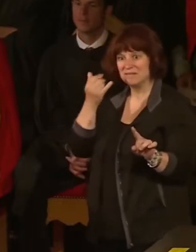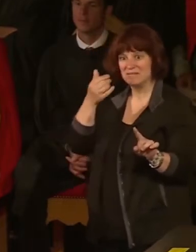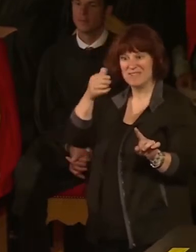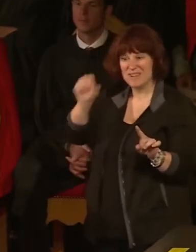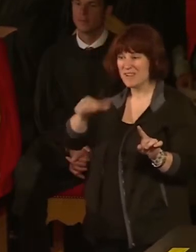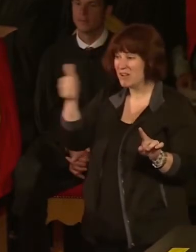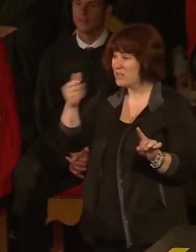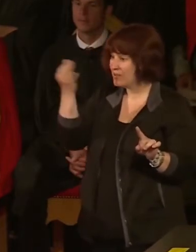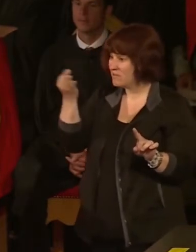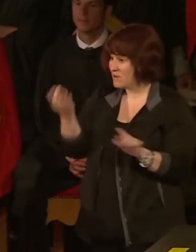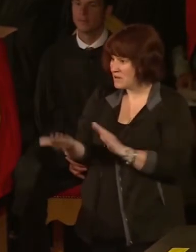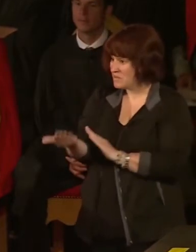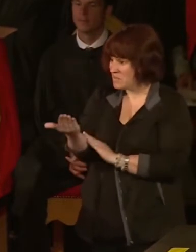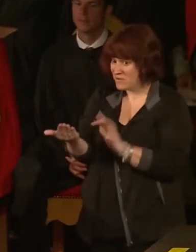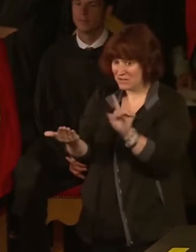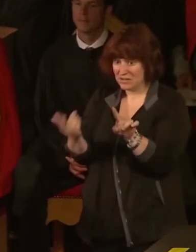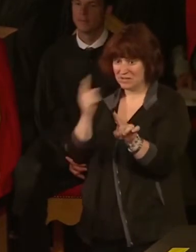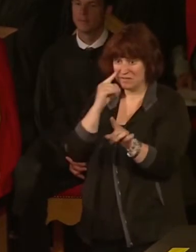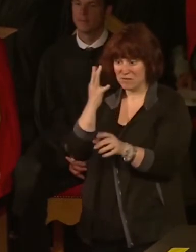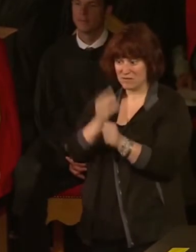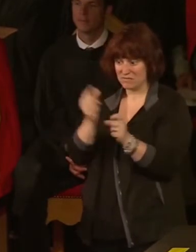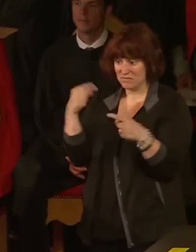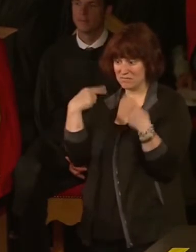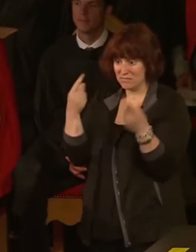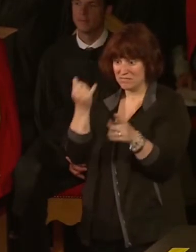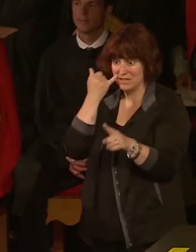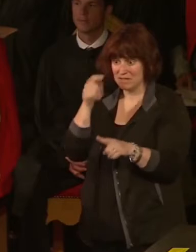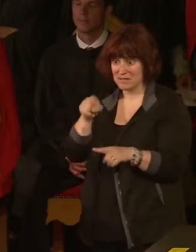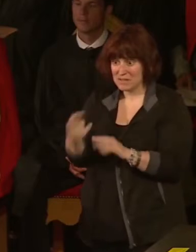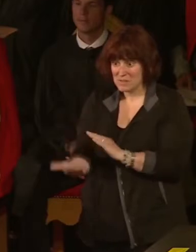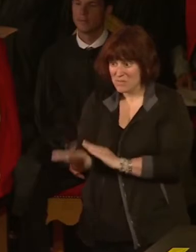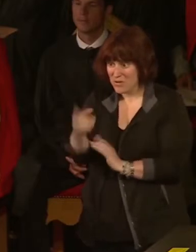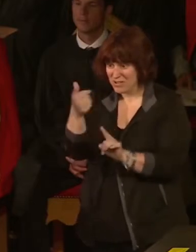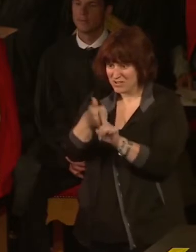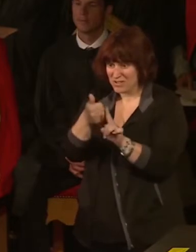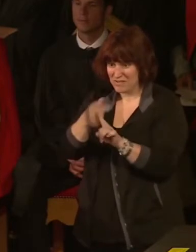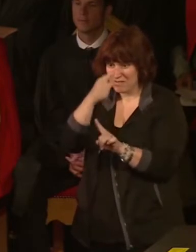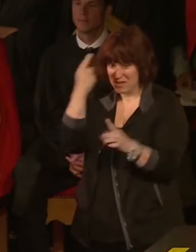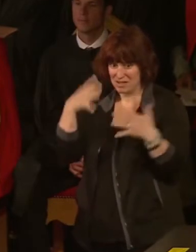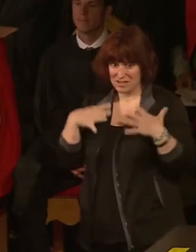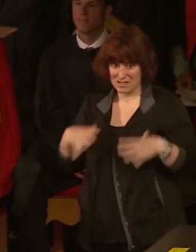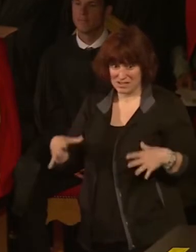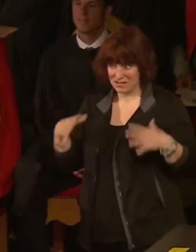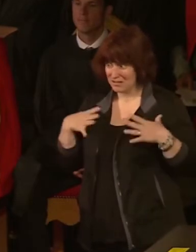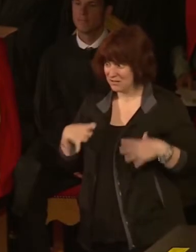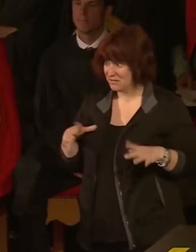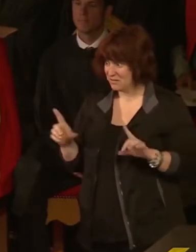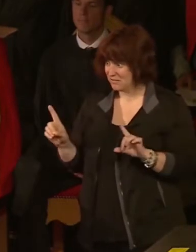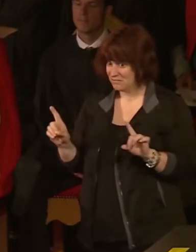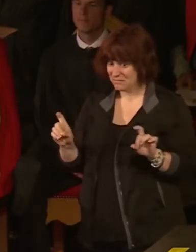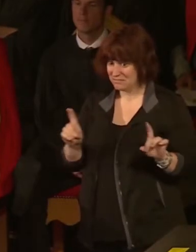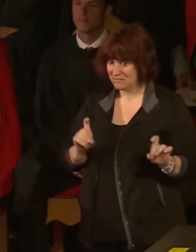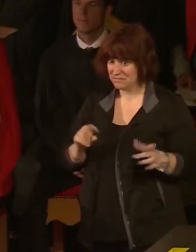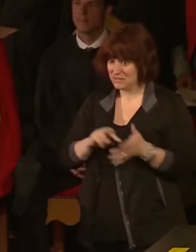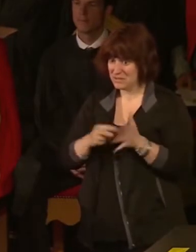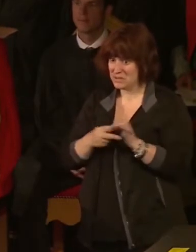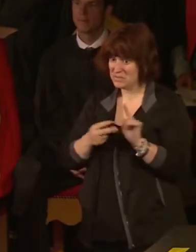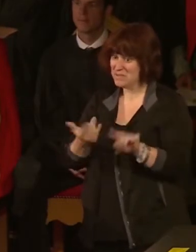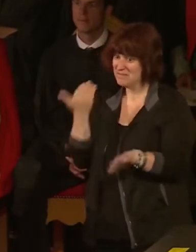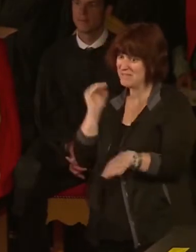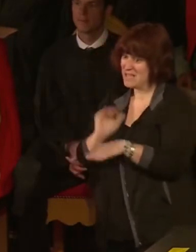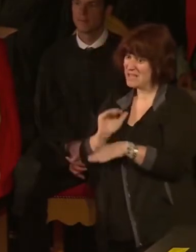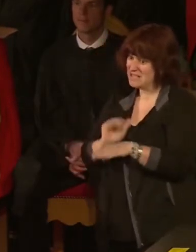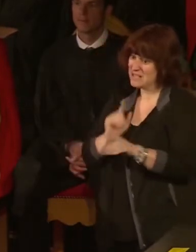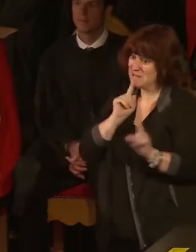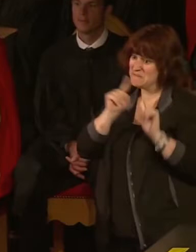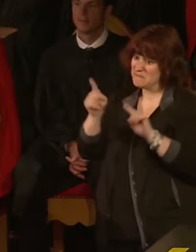night over the last 4 years you were caught at this time of day in a gown, it more likely signaled a late-night